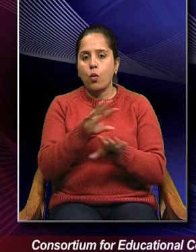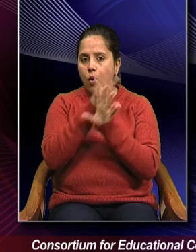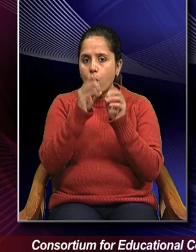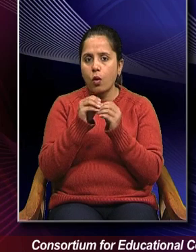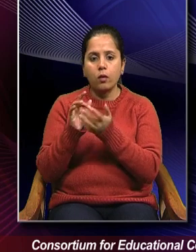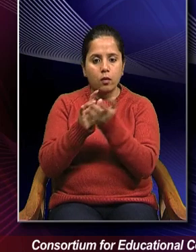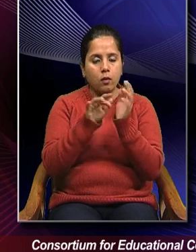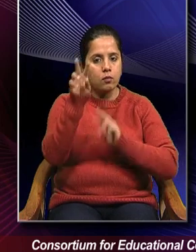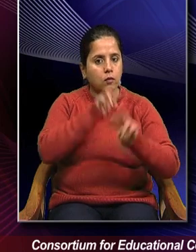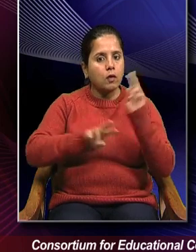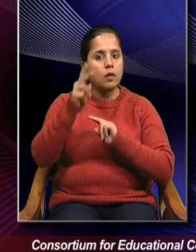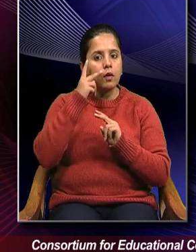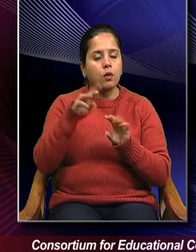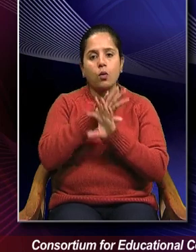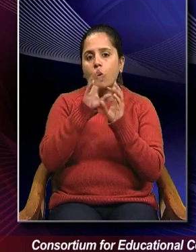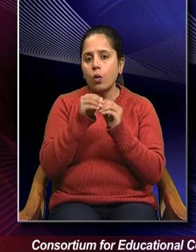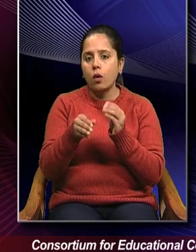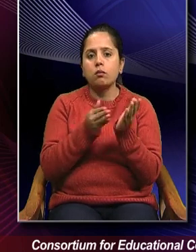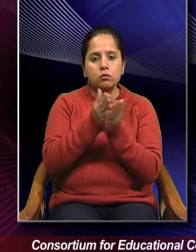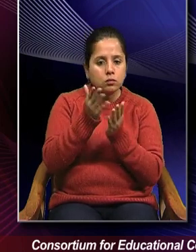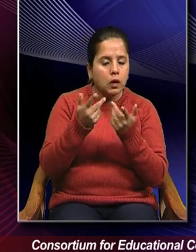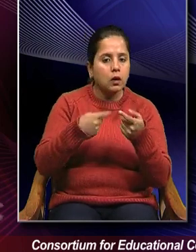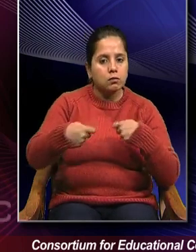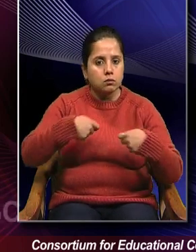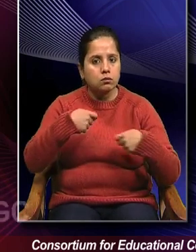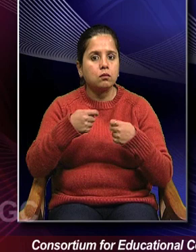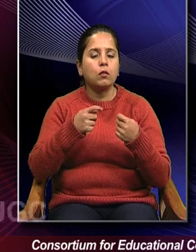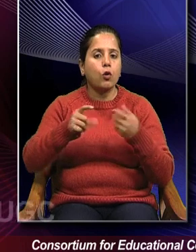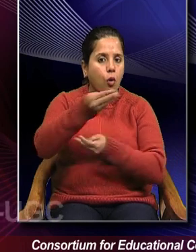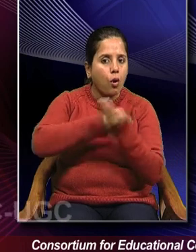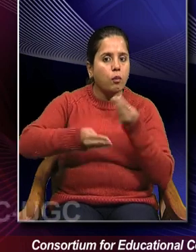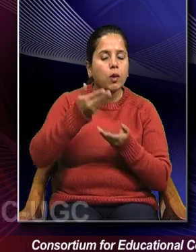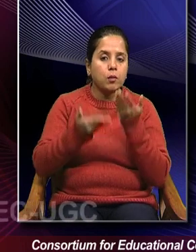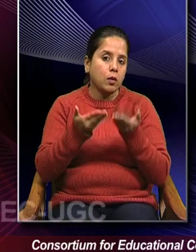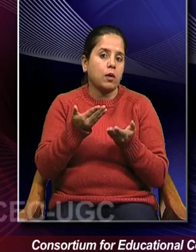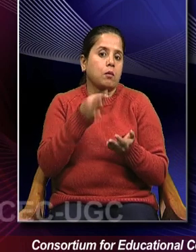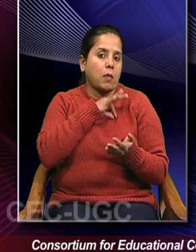geographical explorations, all these kinds of trade and commerce, they